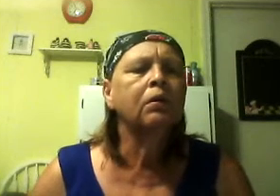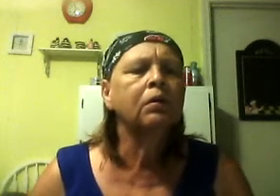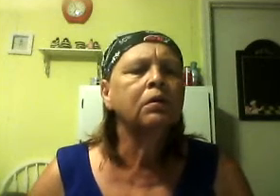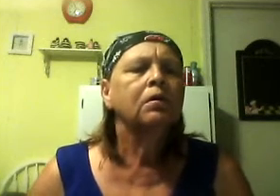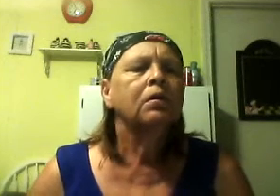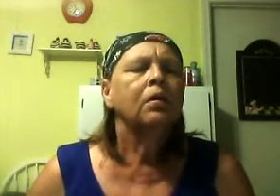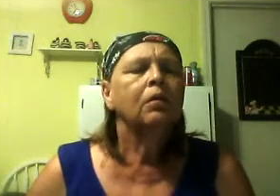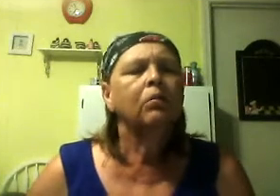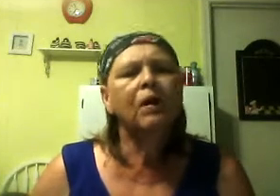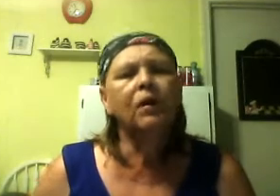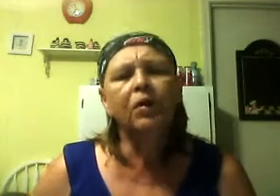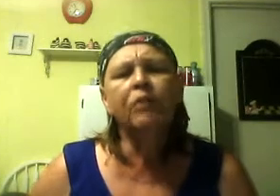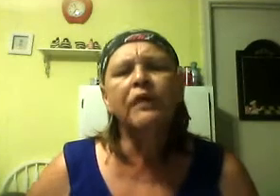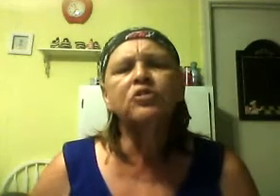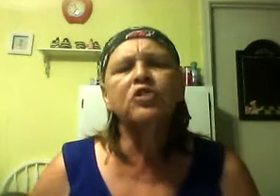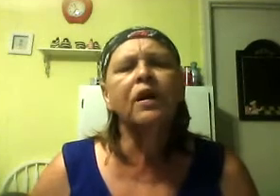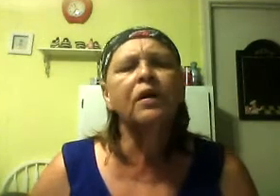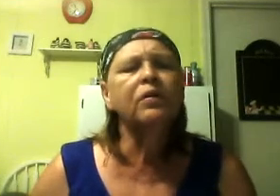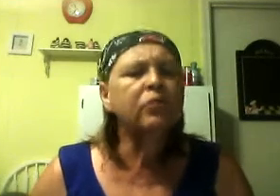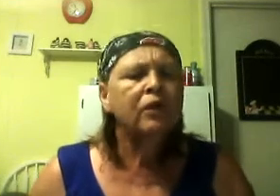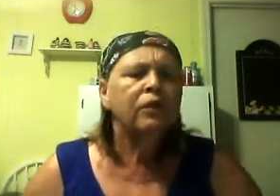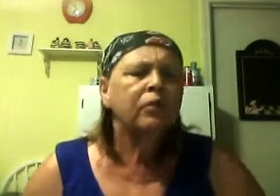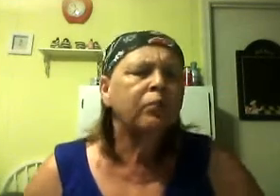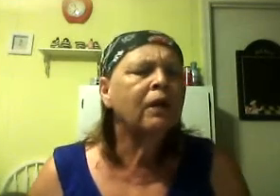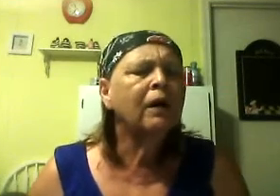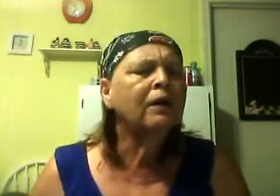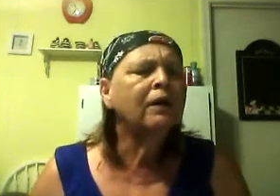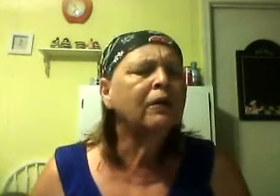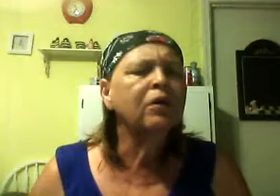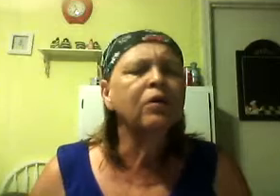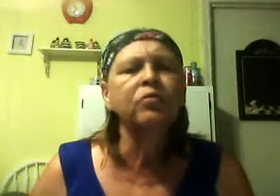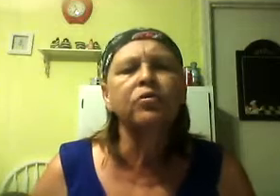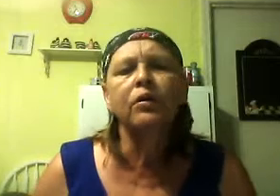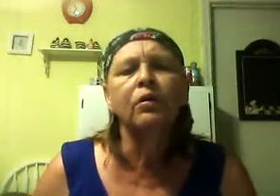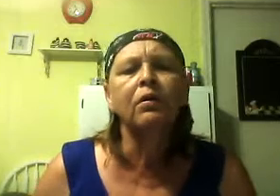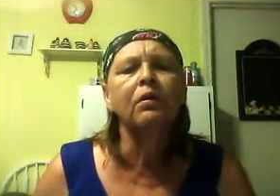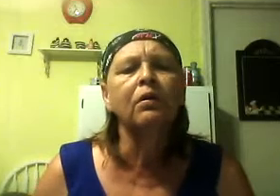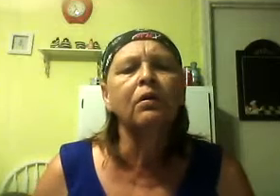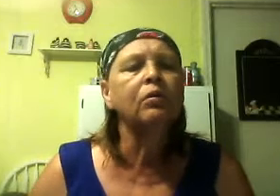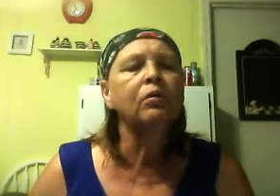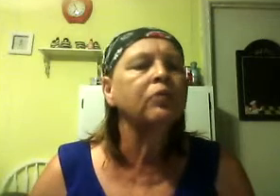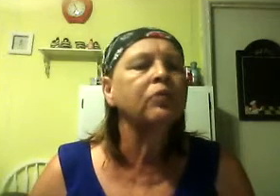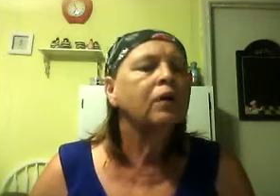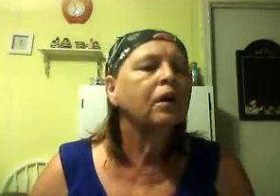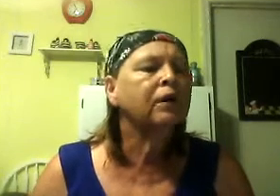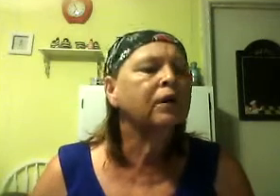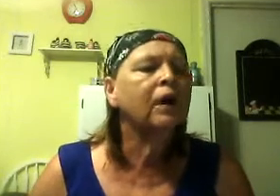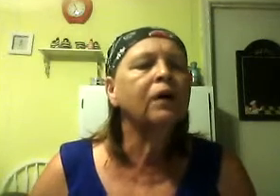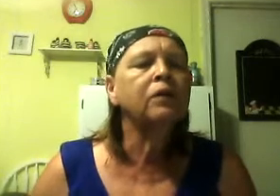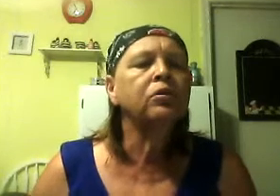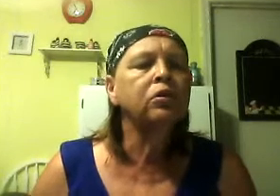heart. My love outshines the brightest stars. I got